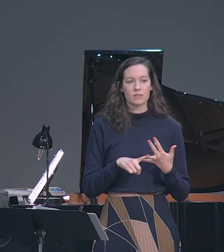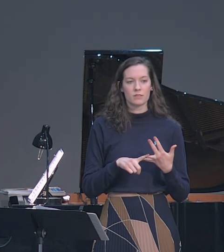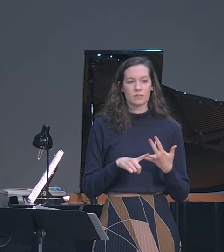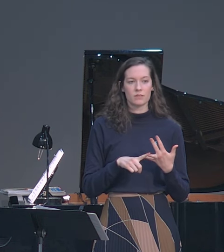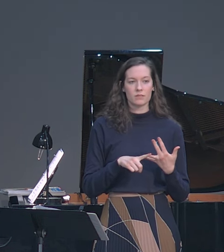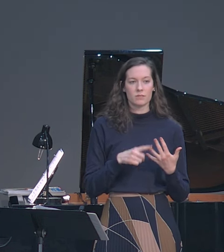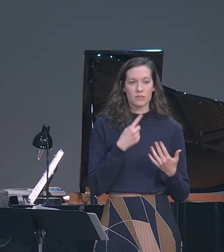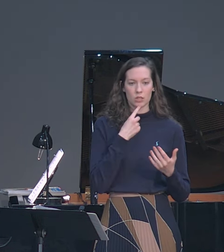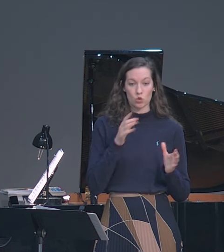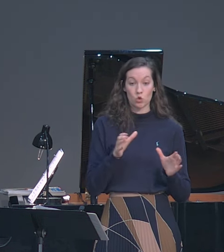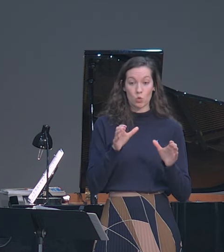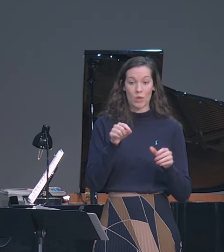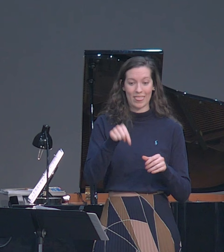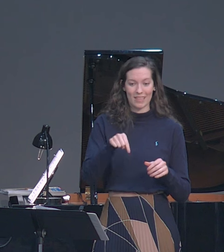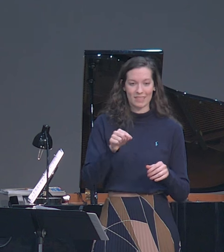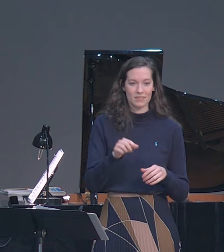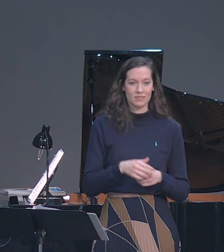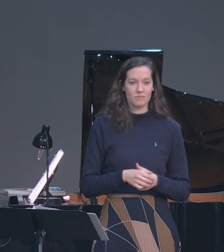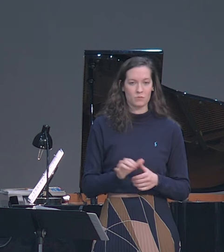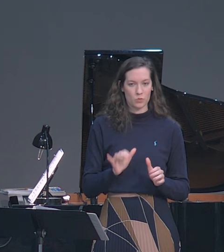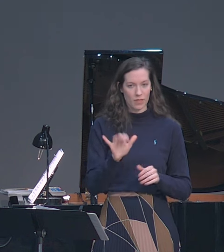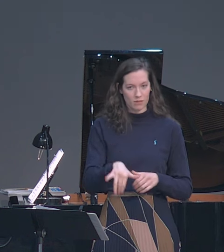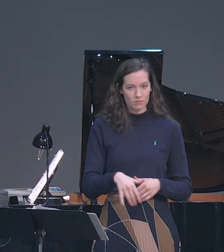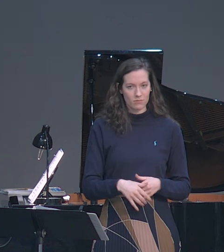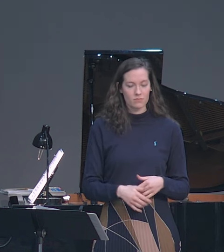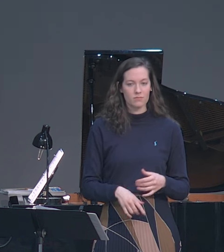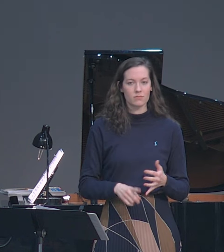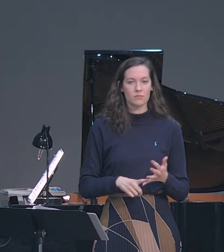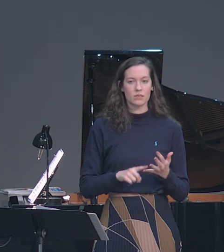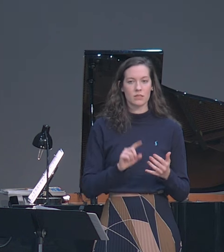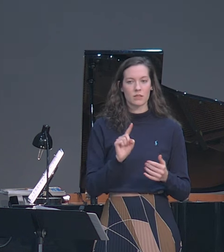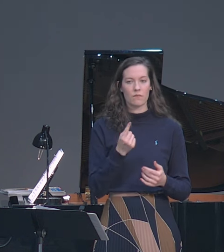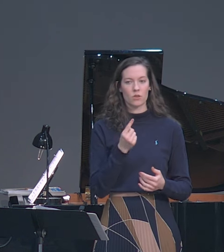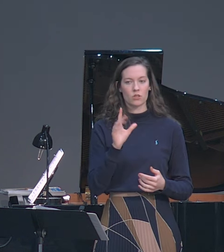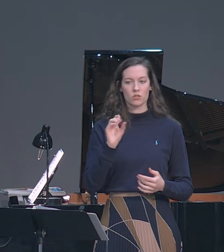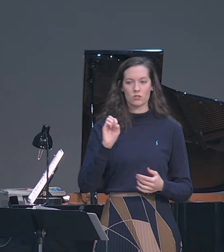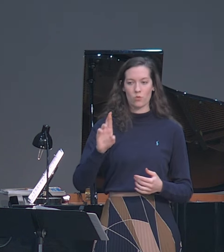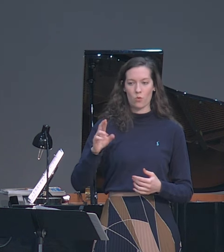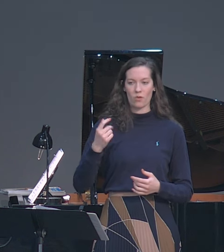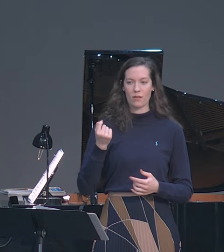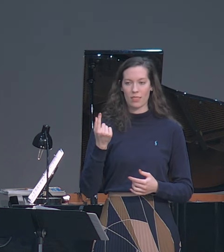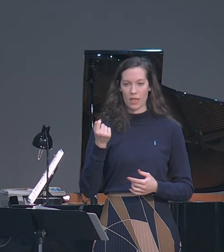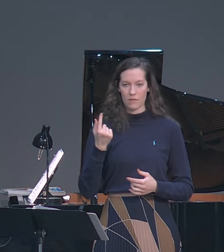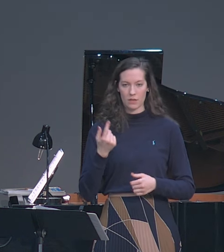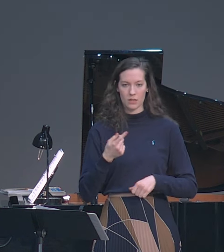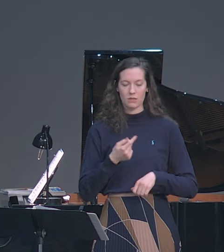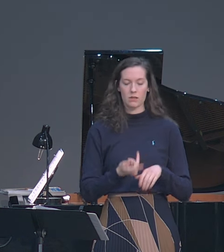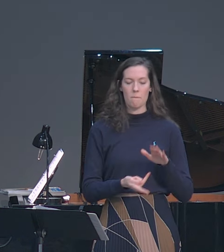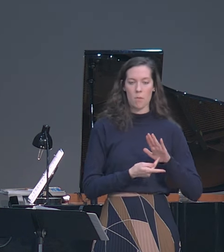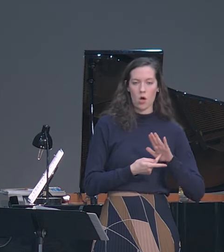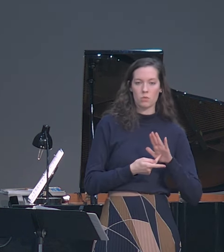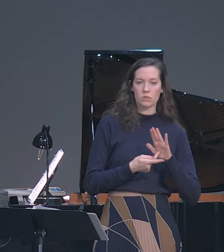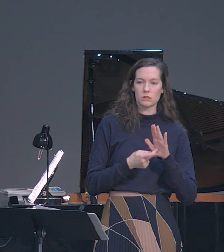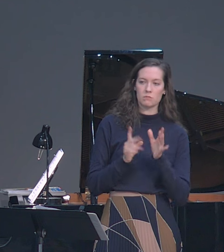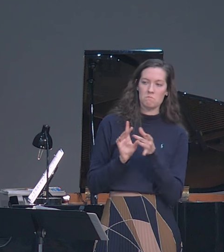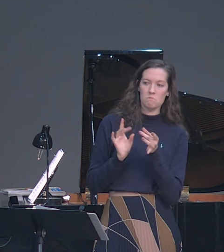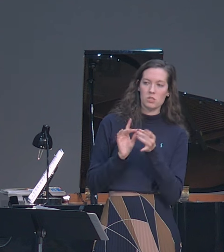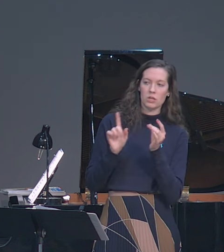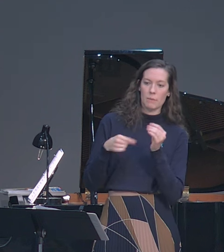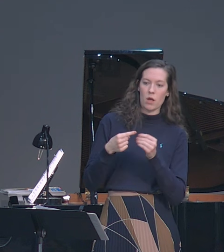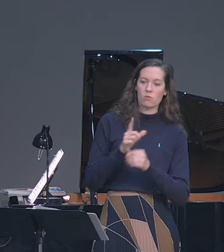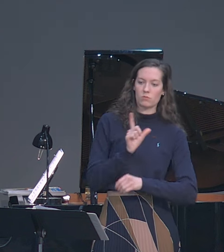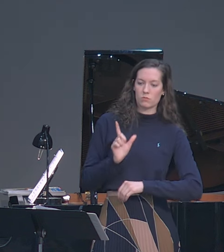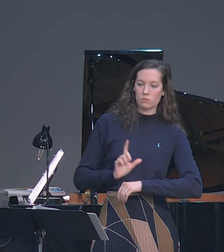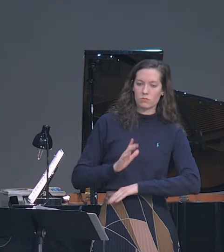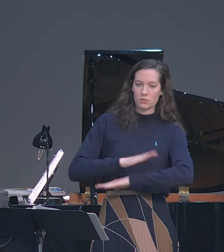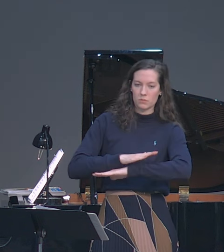do this. And in 1 Corinthians 11, where Paul's commenting on how we are to observe the Lord's table,